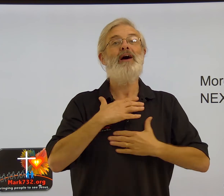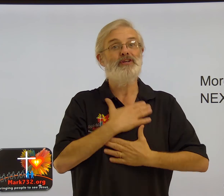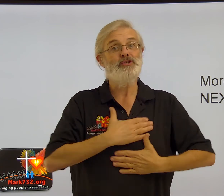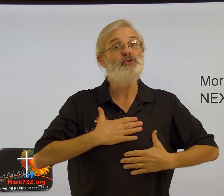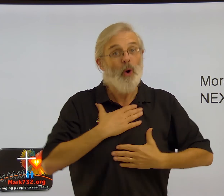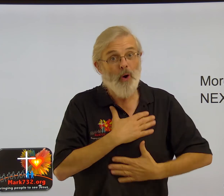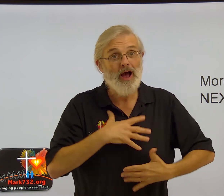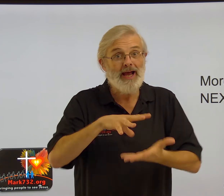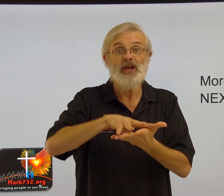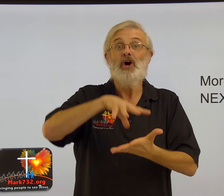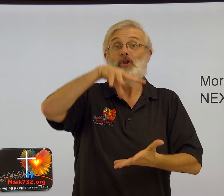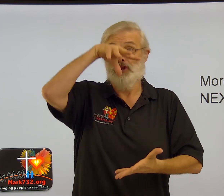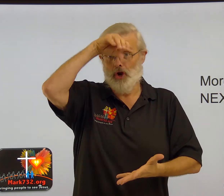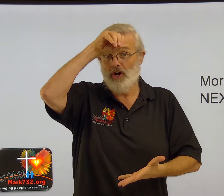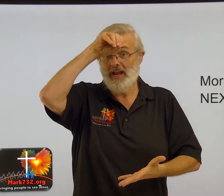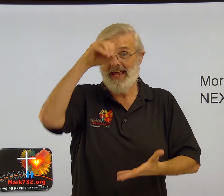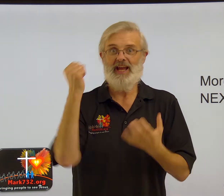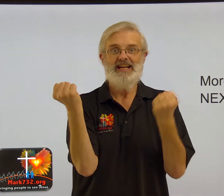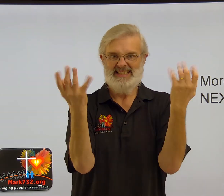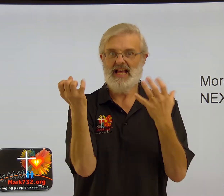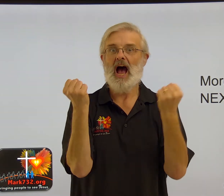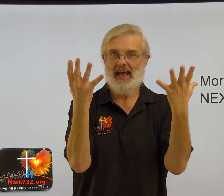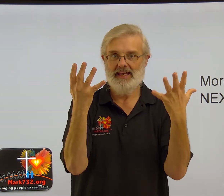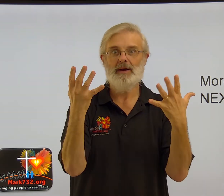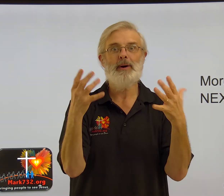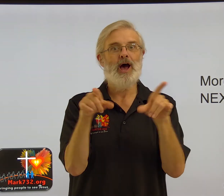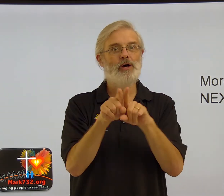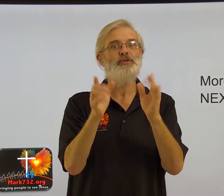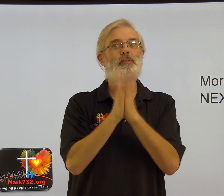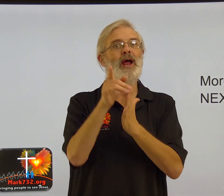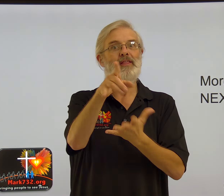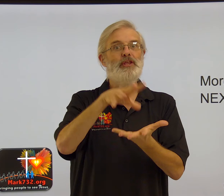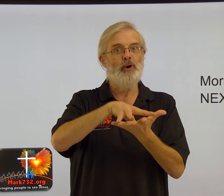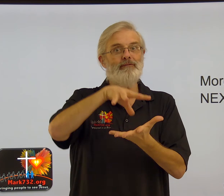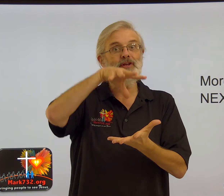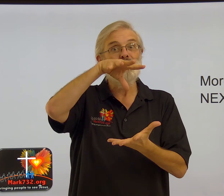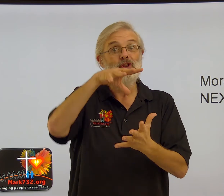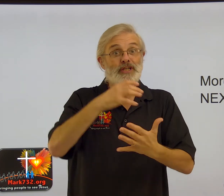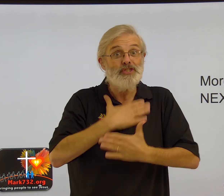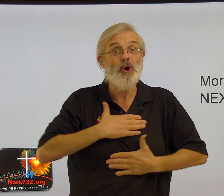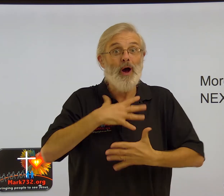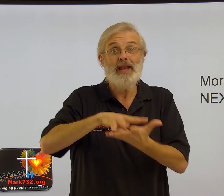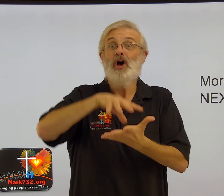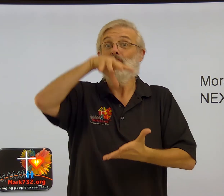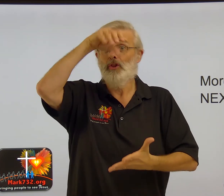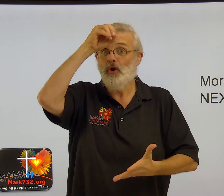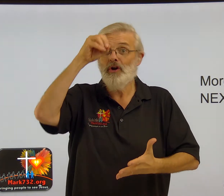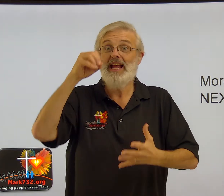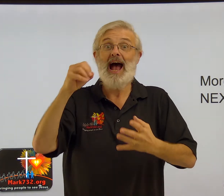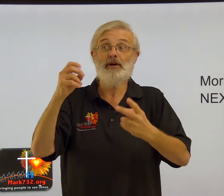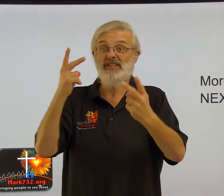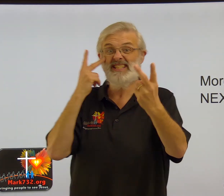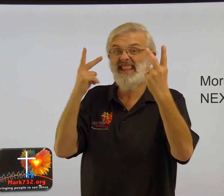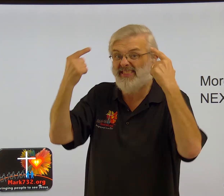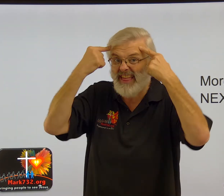enjoyed learning sign, but I also pray that you have enjoyed learning how to think